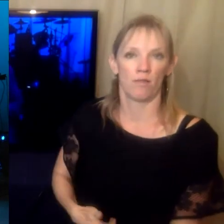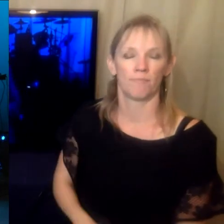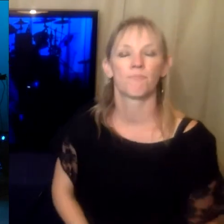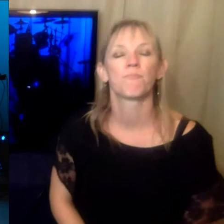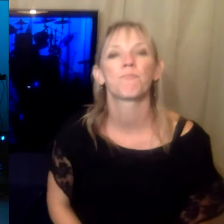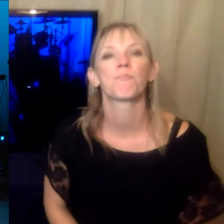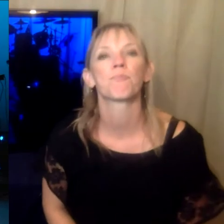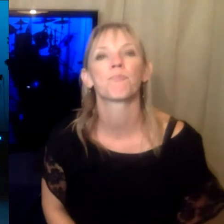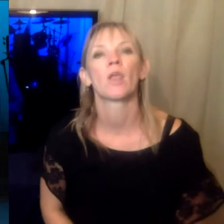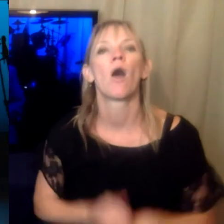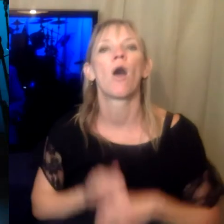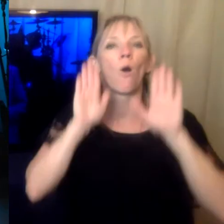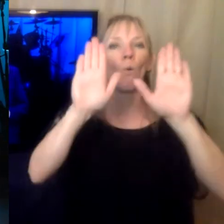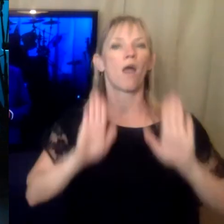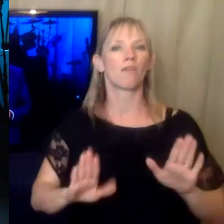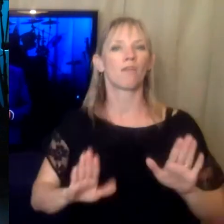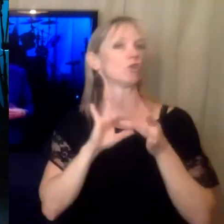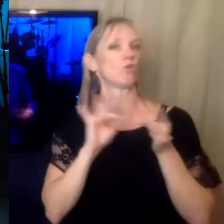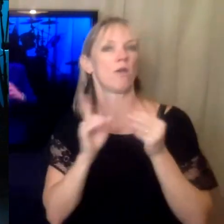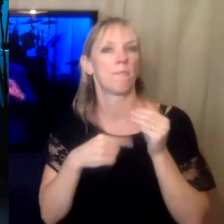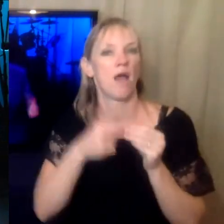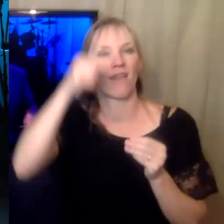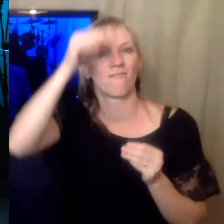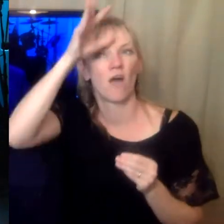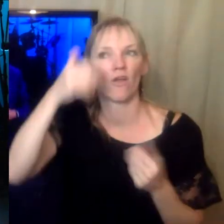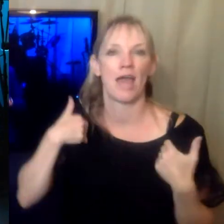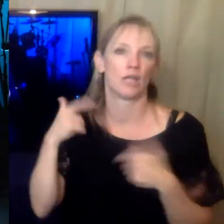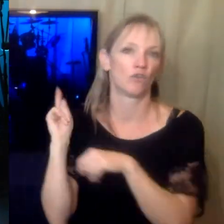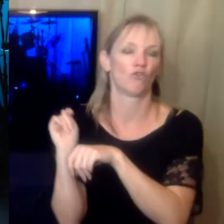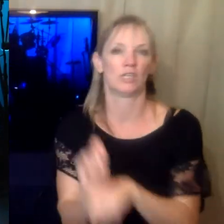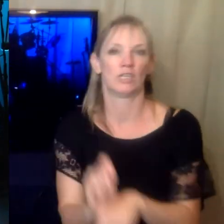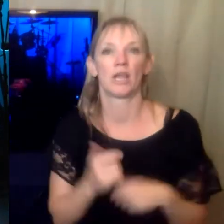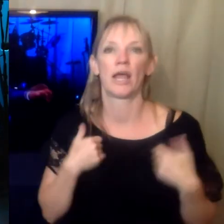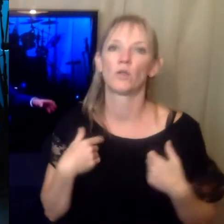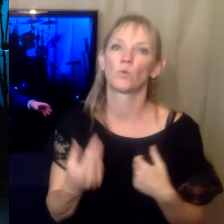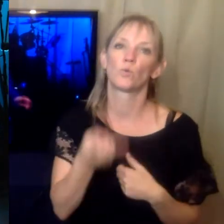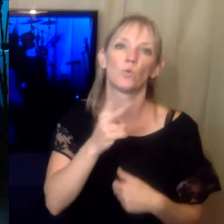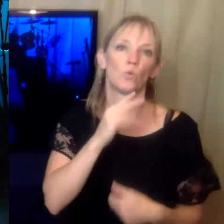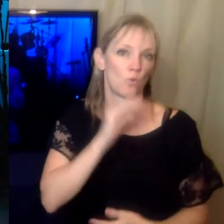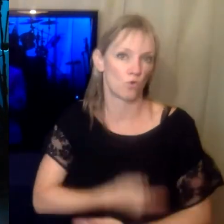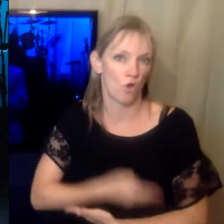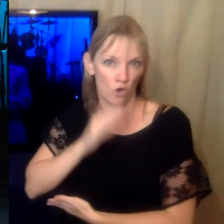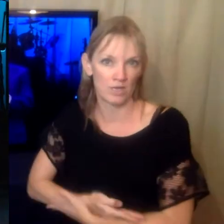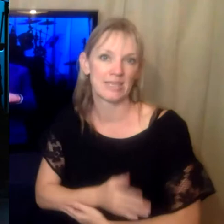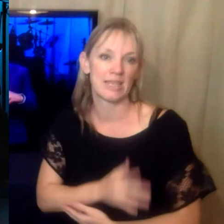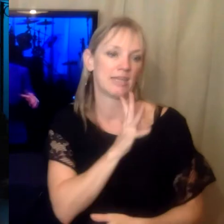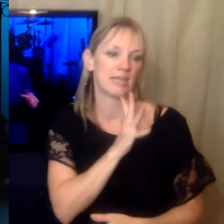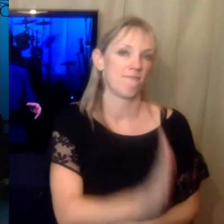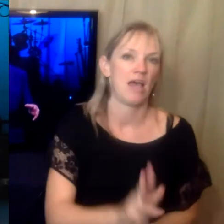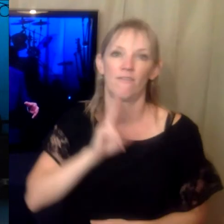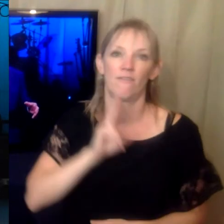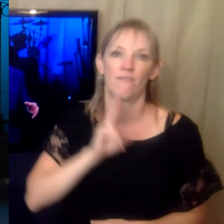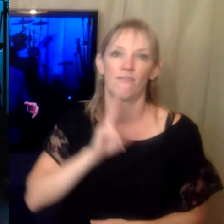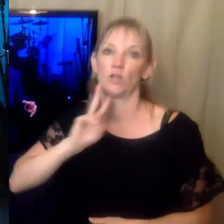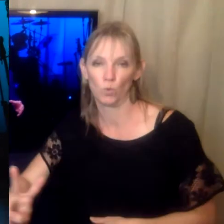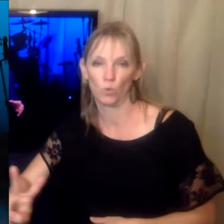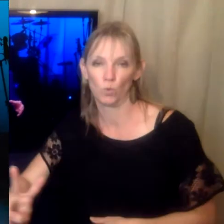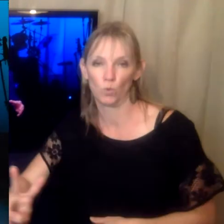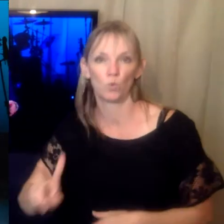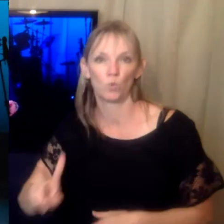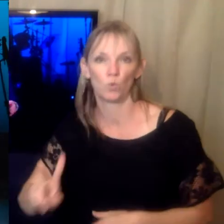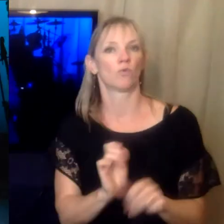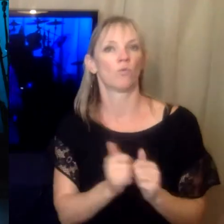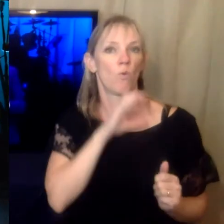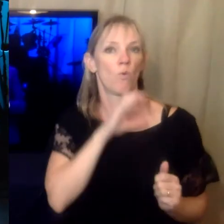a wonderful story about a father who had a little tradition going. He had 2 daughters, a 5-year-old and a 2-year-old. He started the tradition with his older daughter